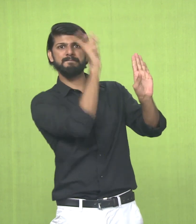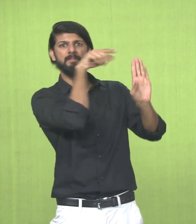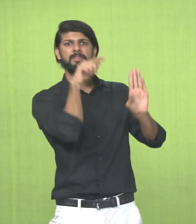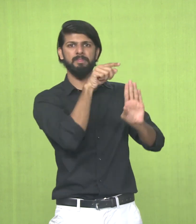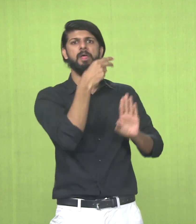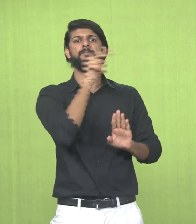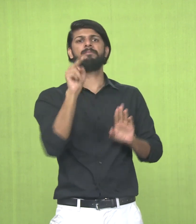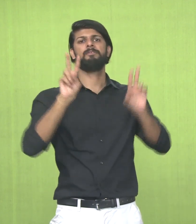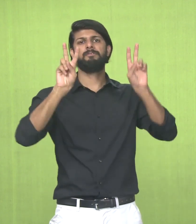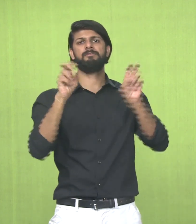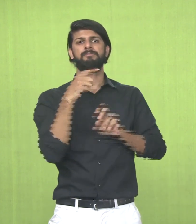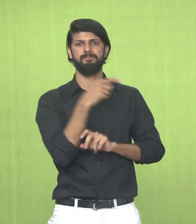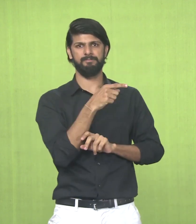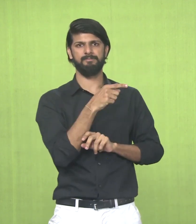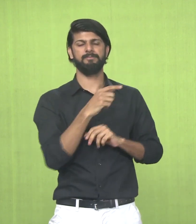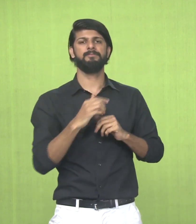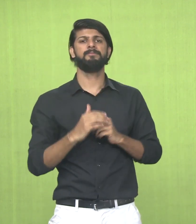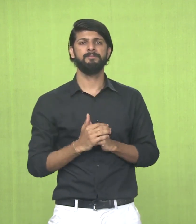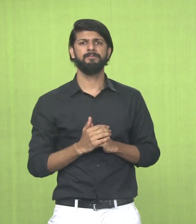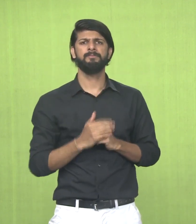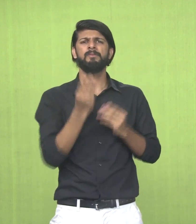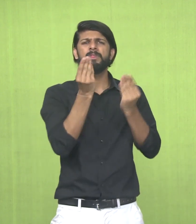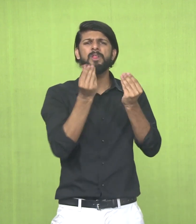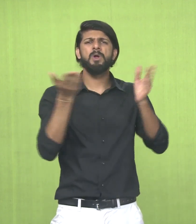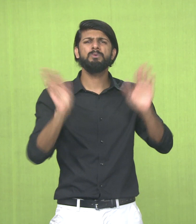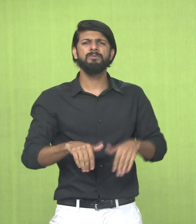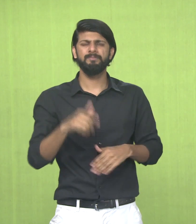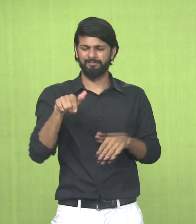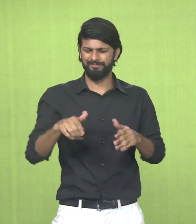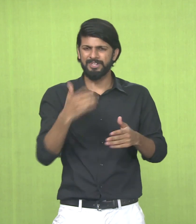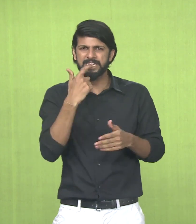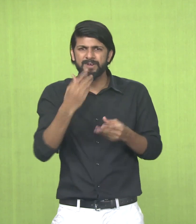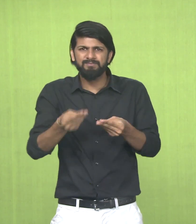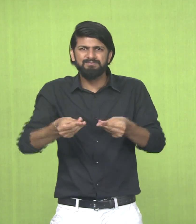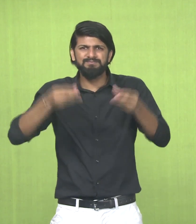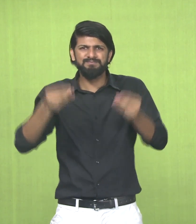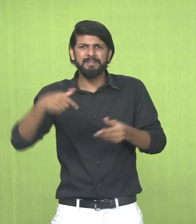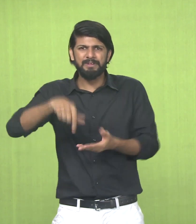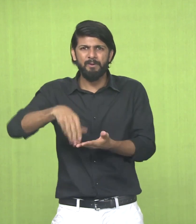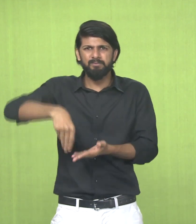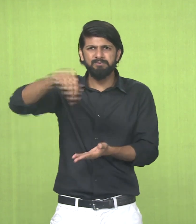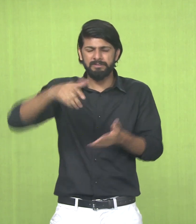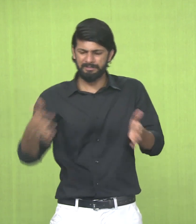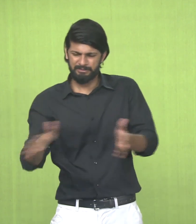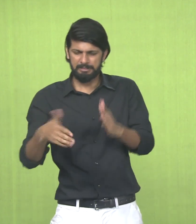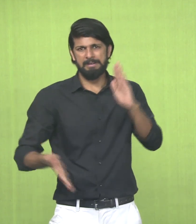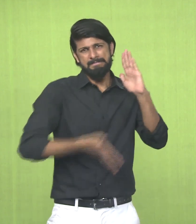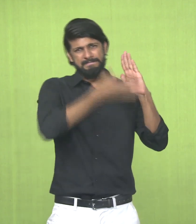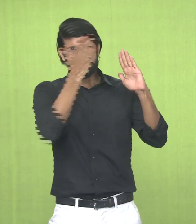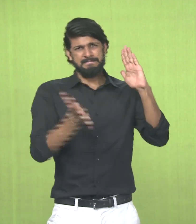This painting is called Decoration on the Ceiling. The medium is fresco